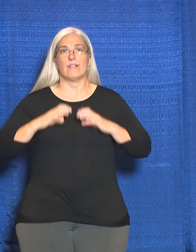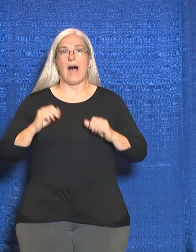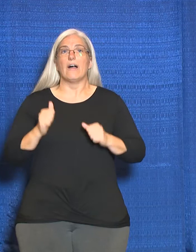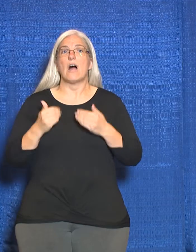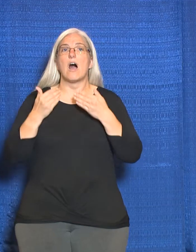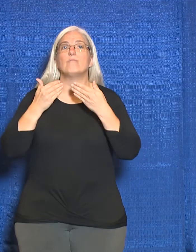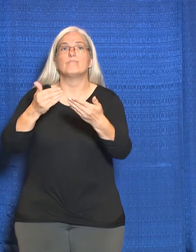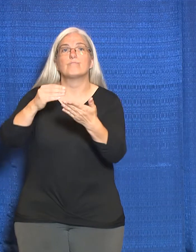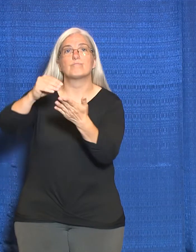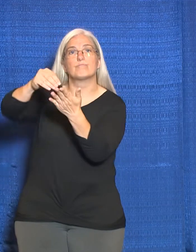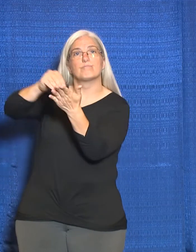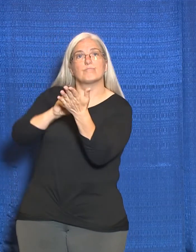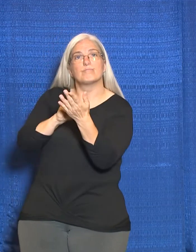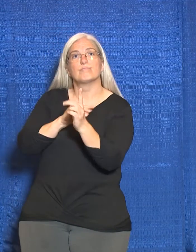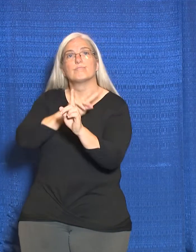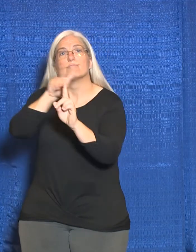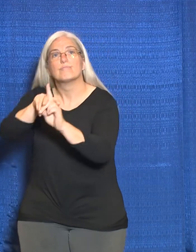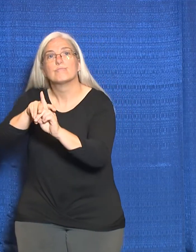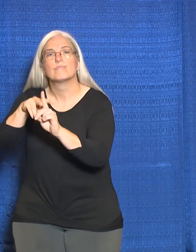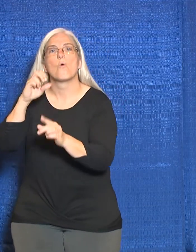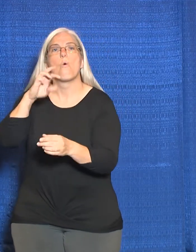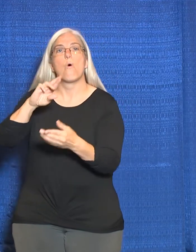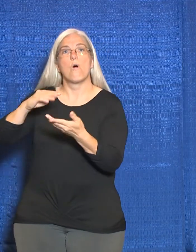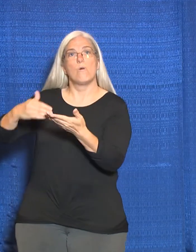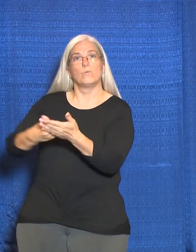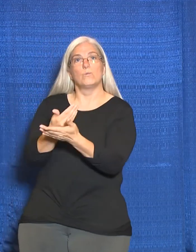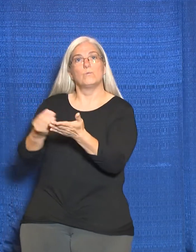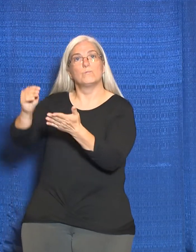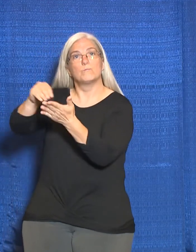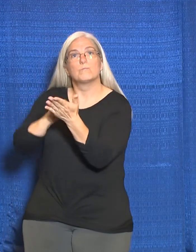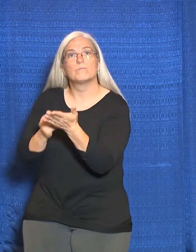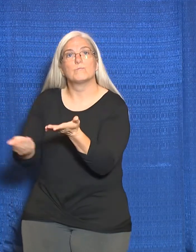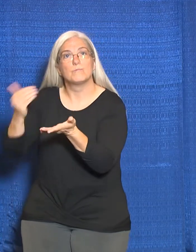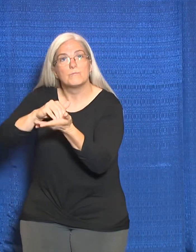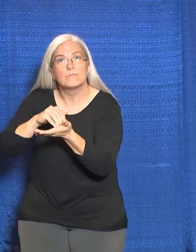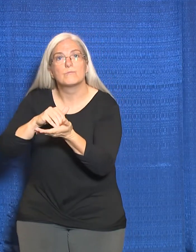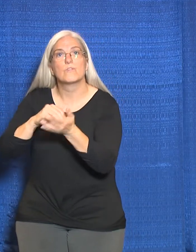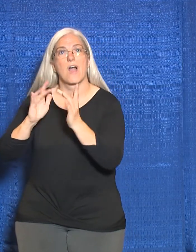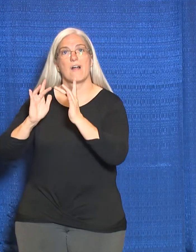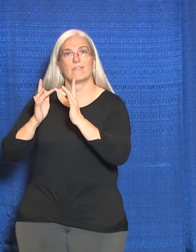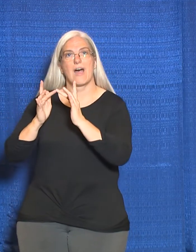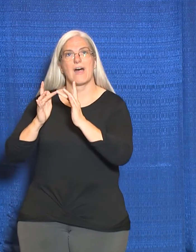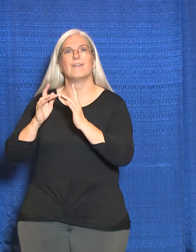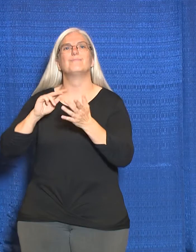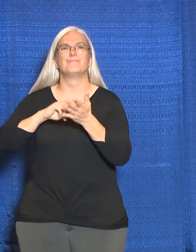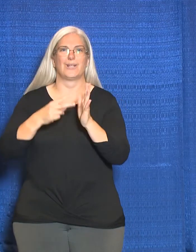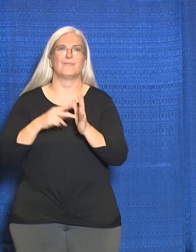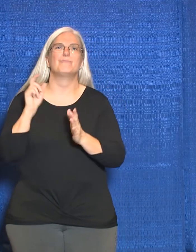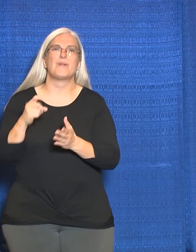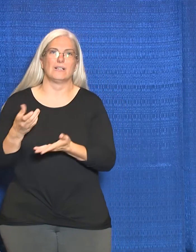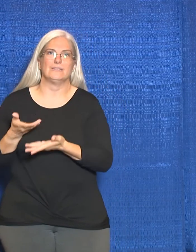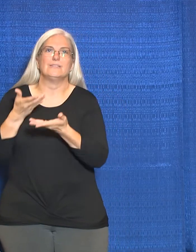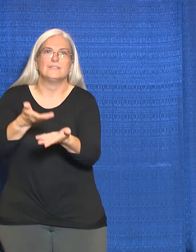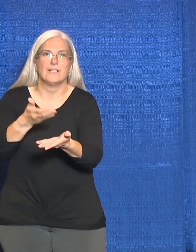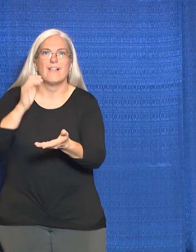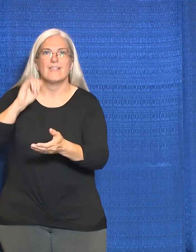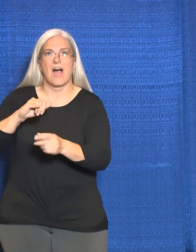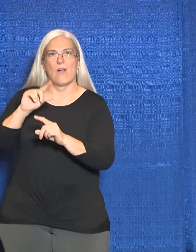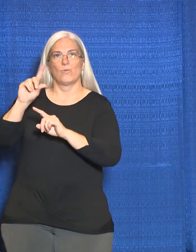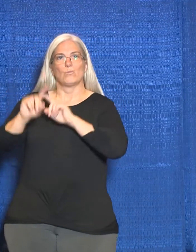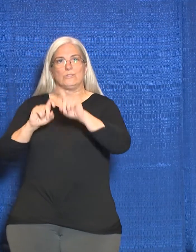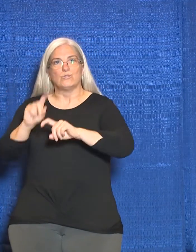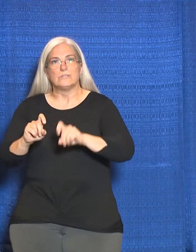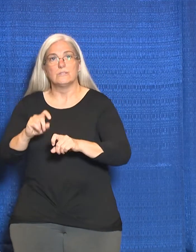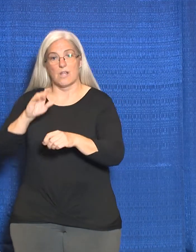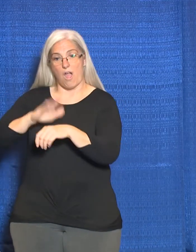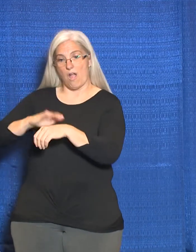If clients can enroll in or renew services online, they must be presented with the questions from the voter preference form and